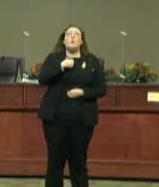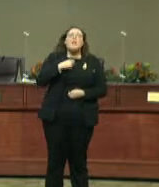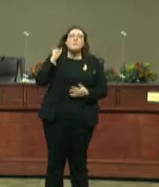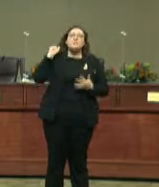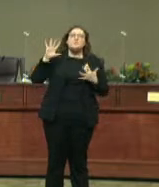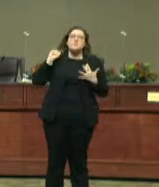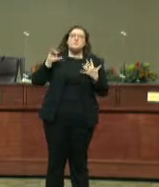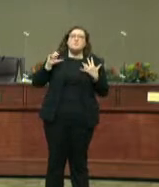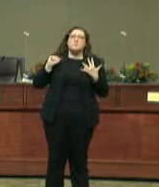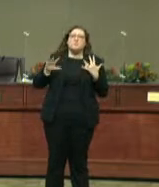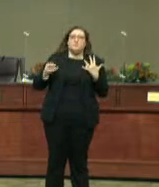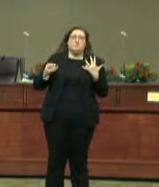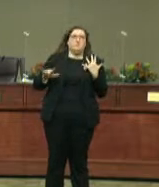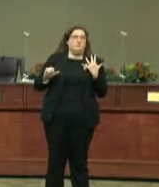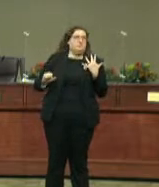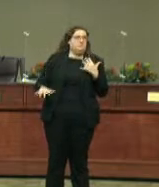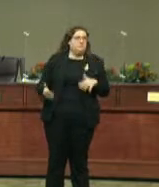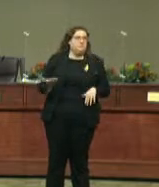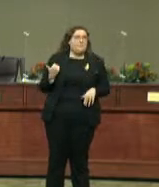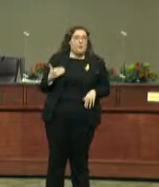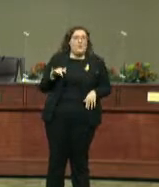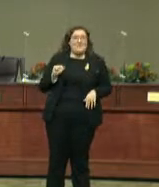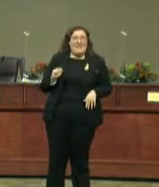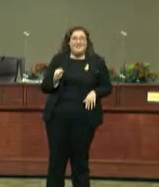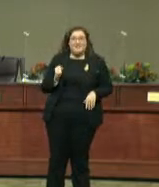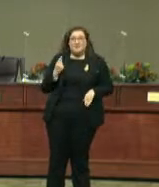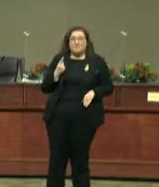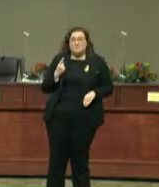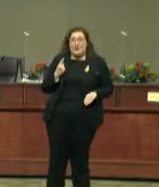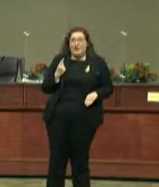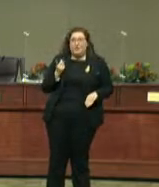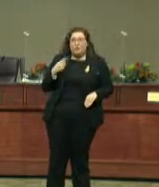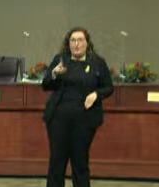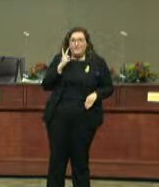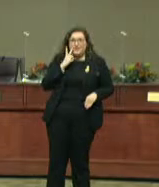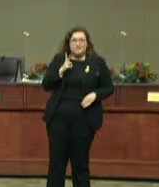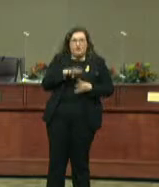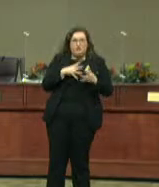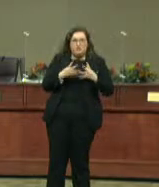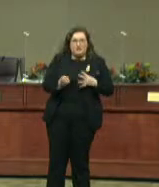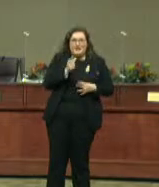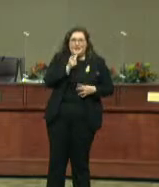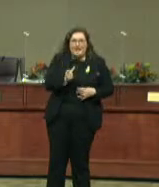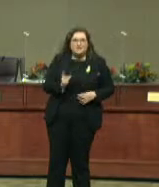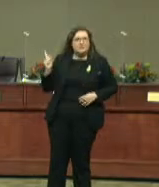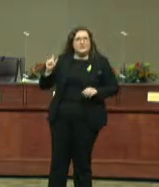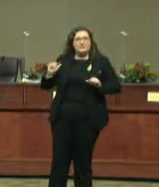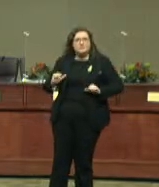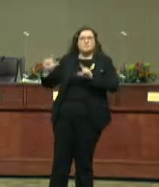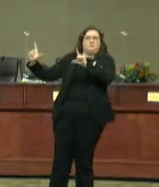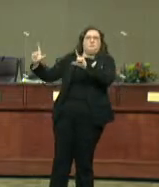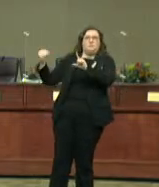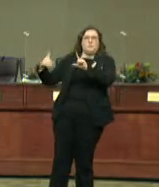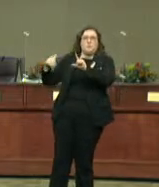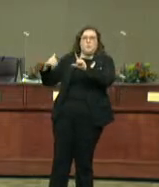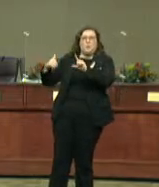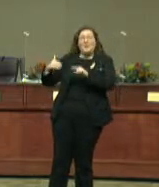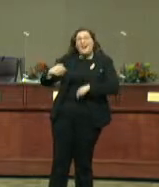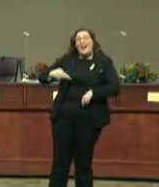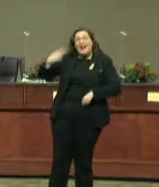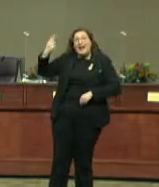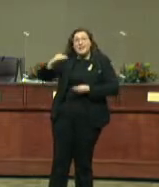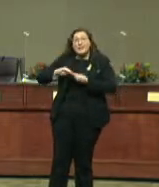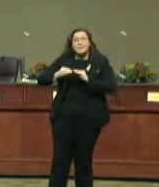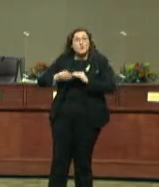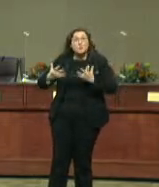past, but it's clearly illustrated here. First, our high numbers between 15 and 35 years old,